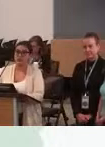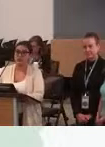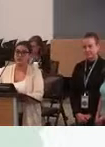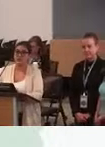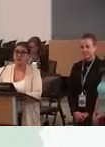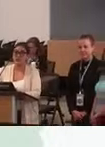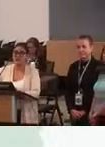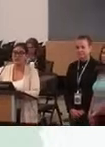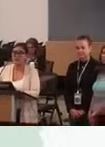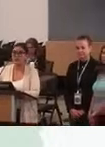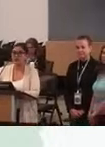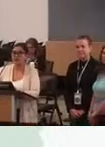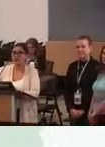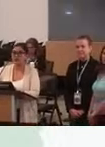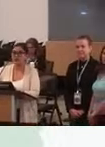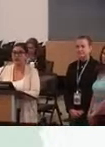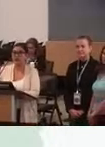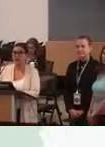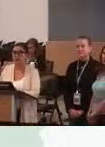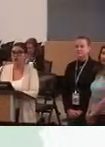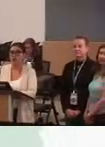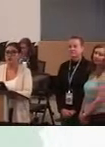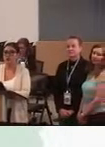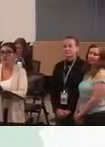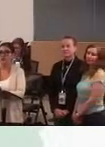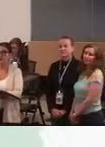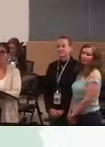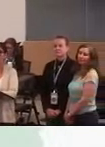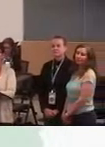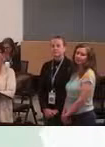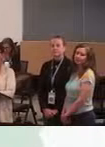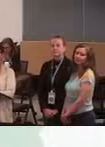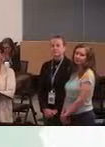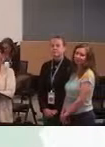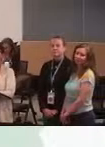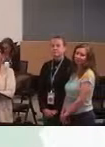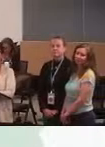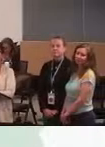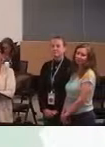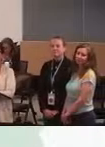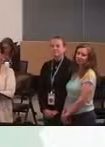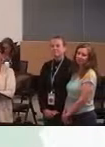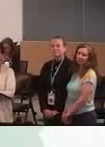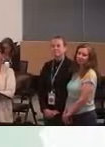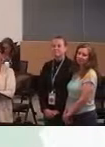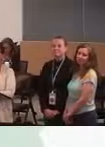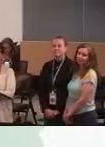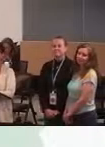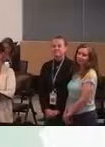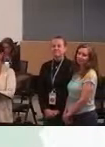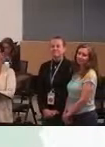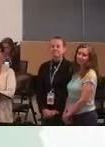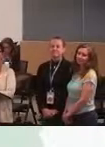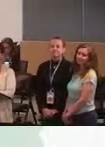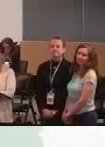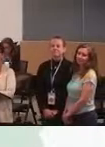1,300 students participate in our survey. And as you can see, overwhelmingly, our